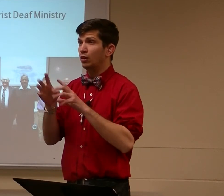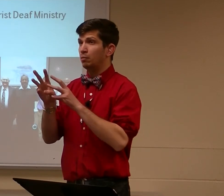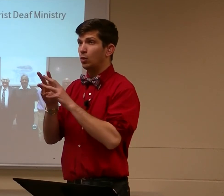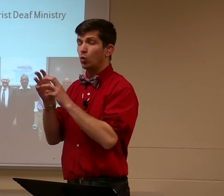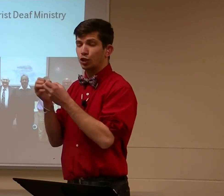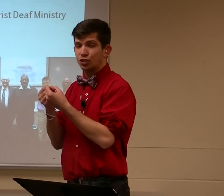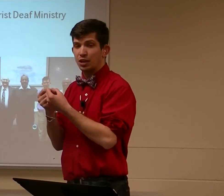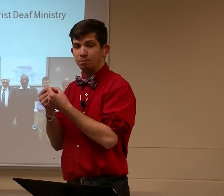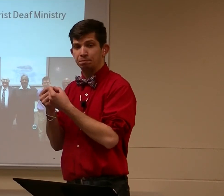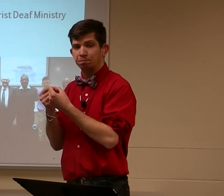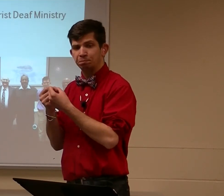a workshop.